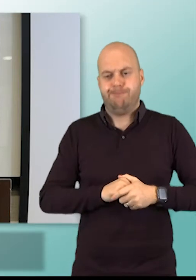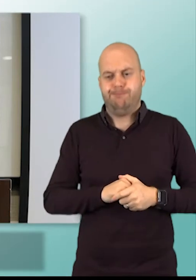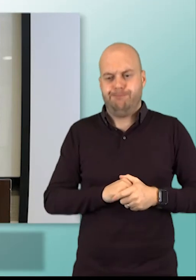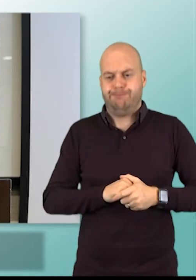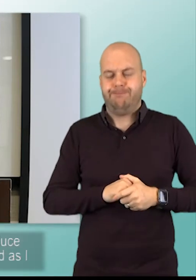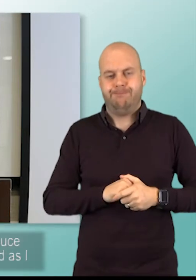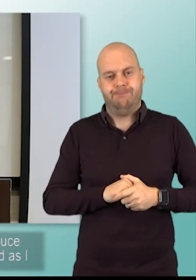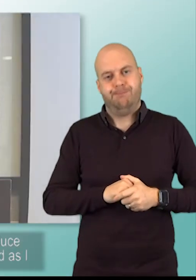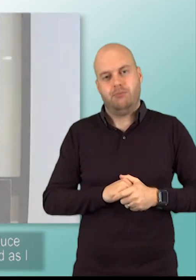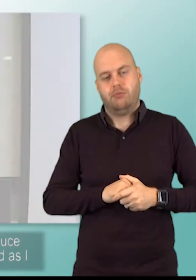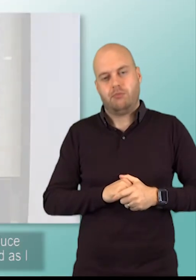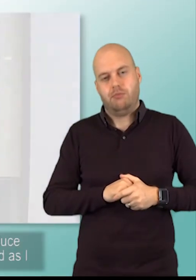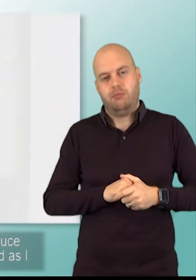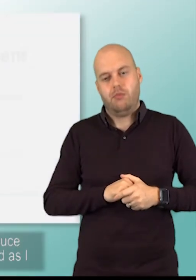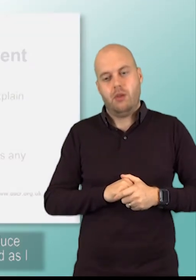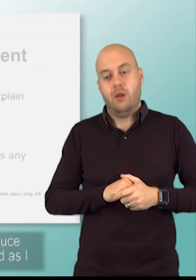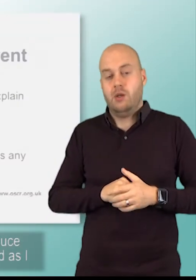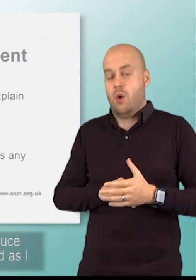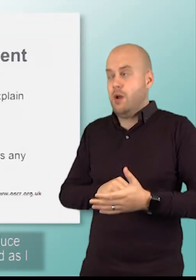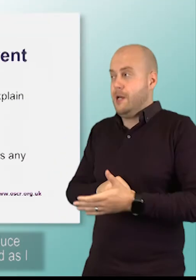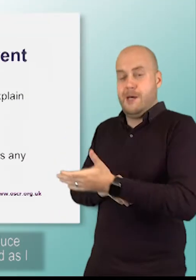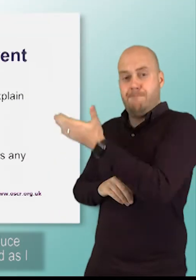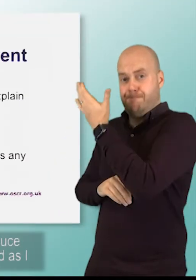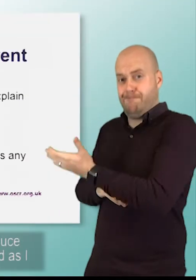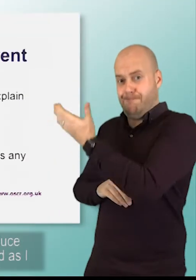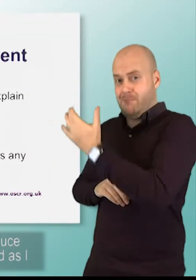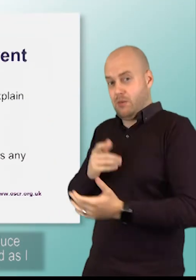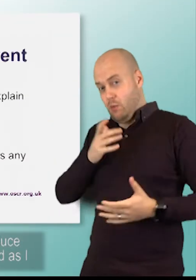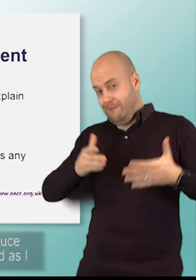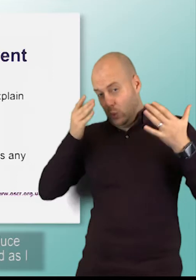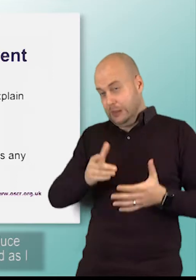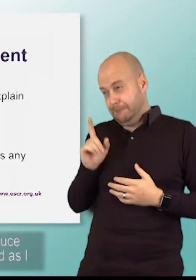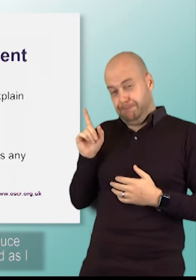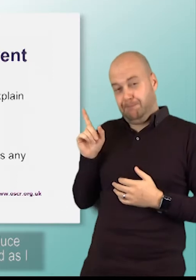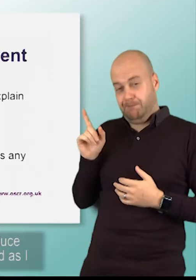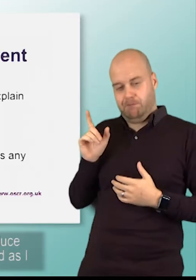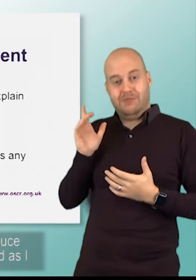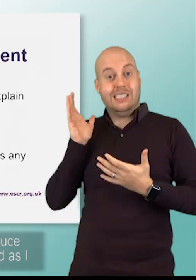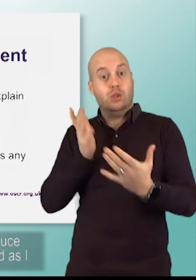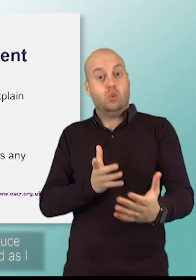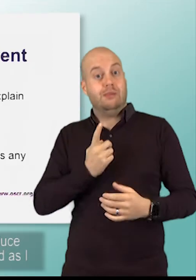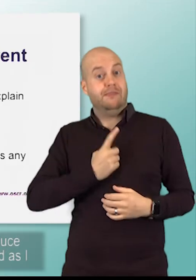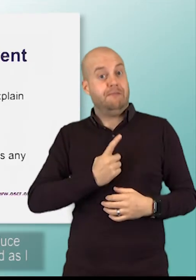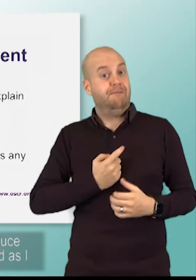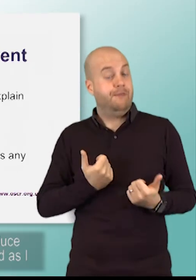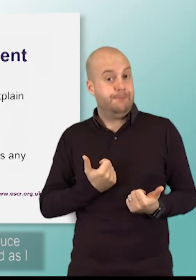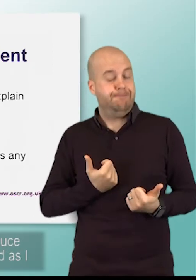available. So this is really what I want to focus on, to introduce